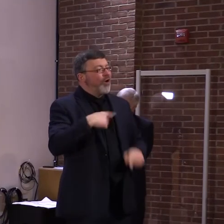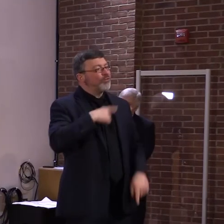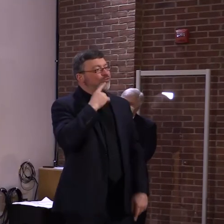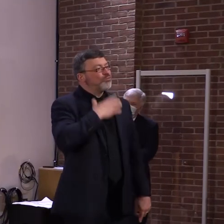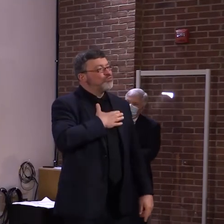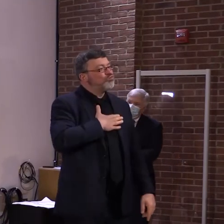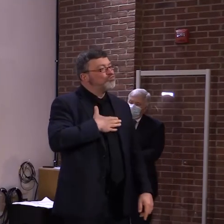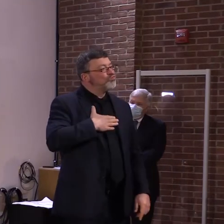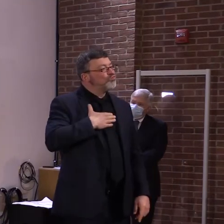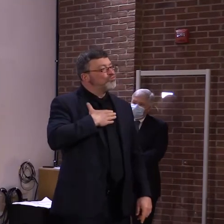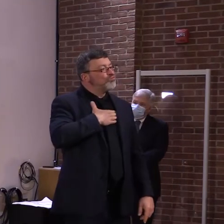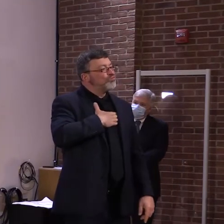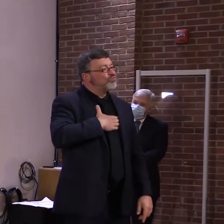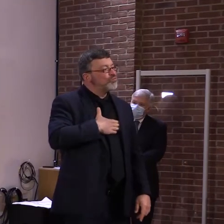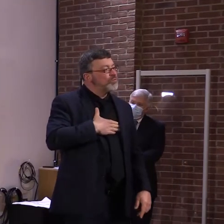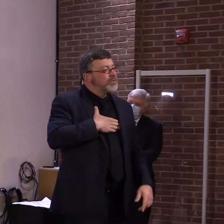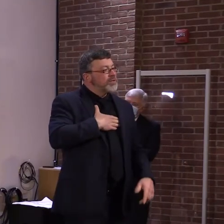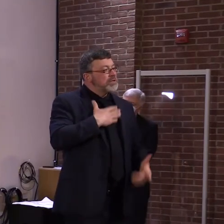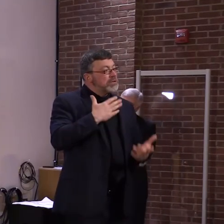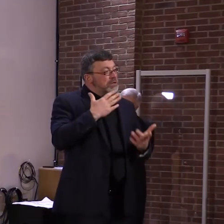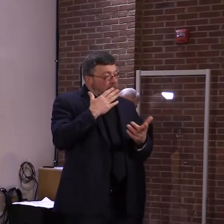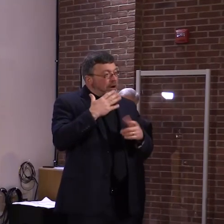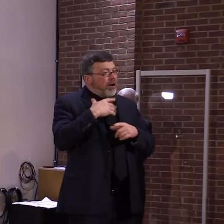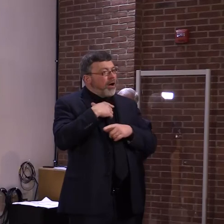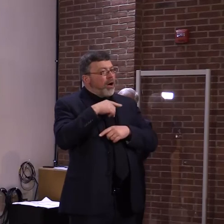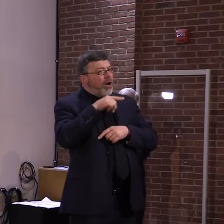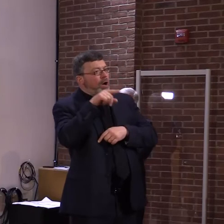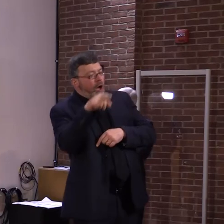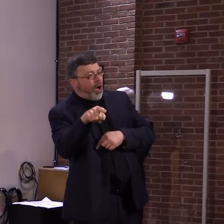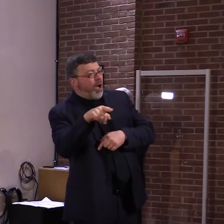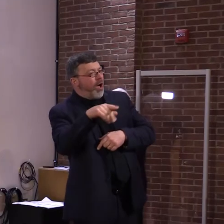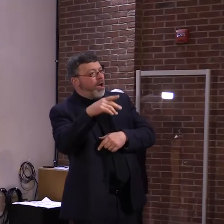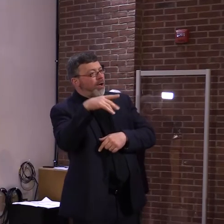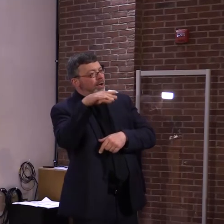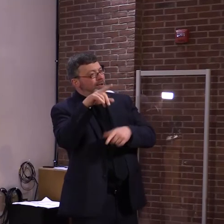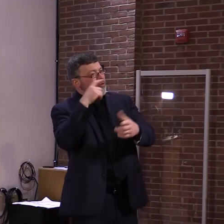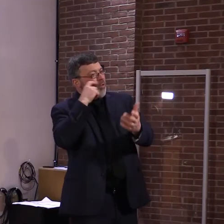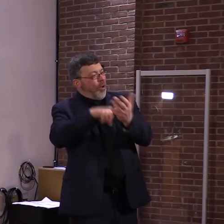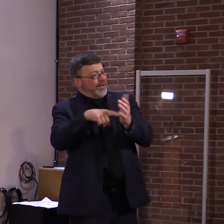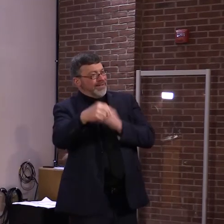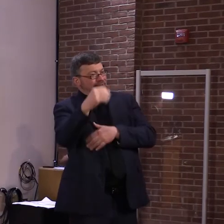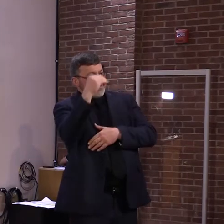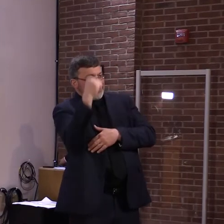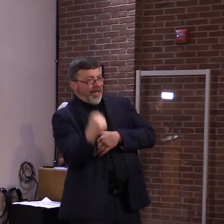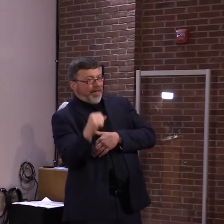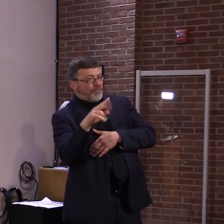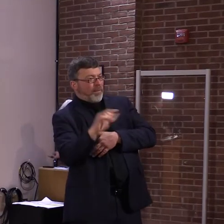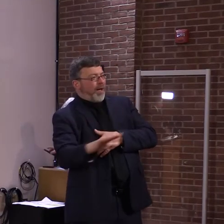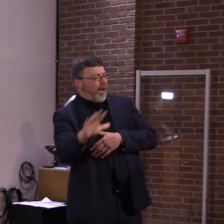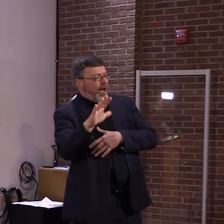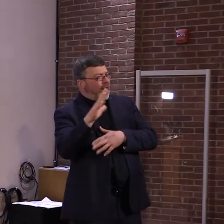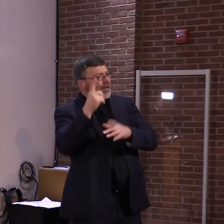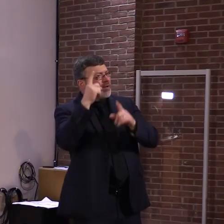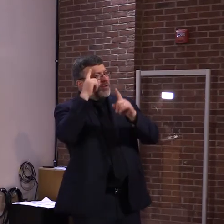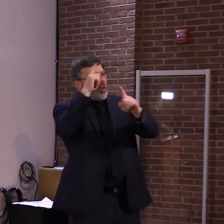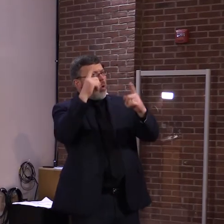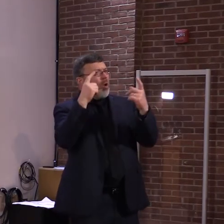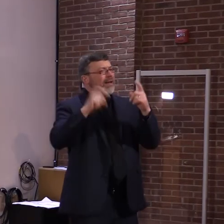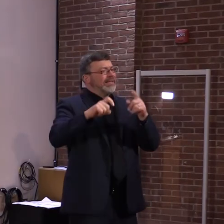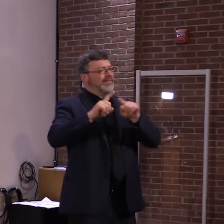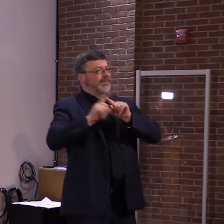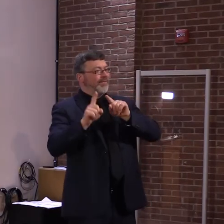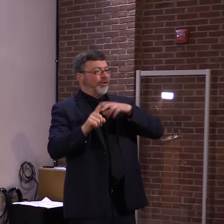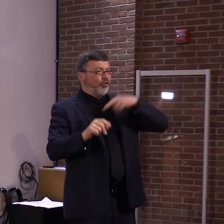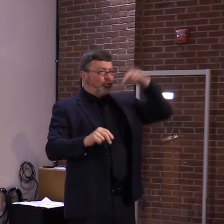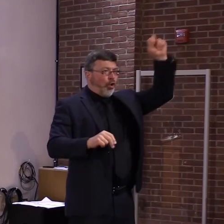So we hope to open back up to more in person, but I think this has allowed more of the press from